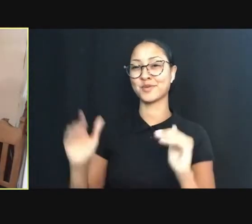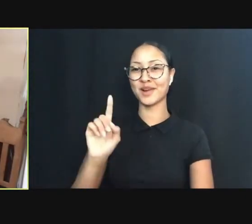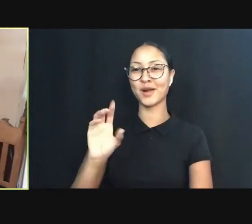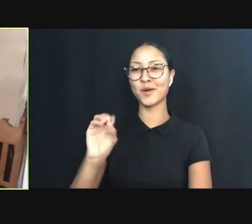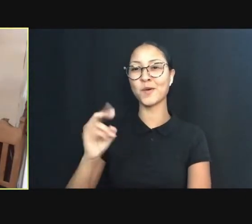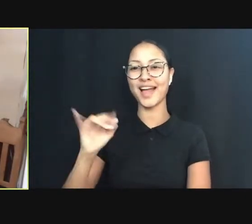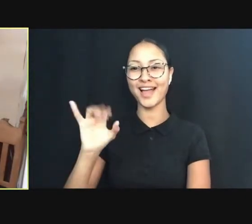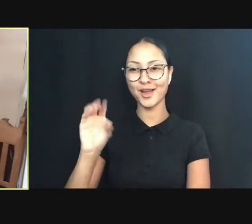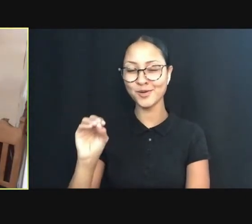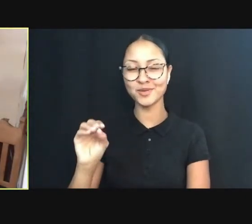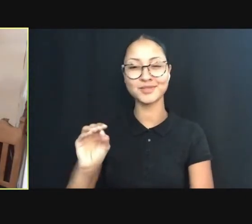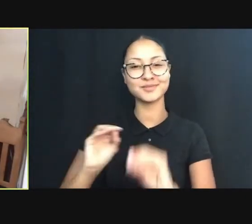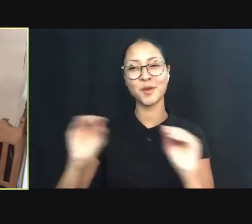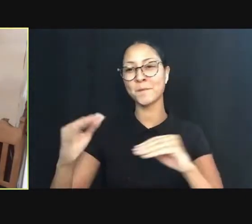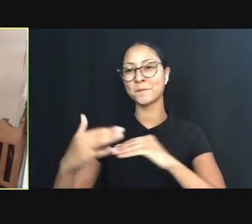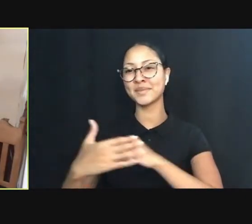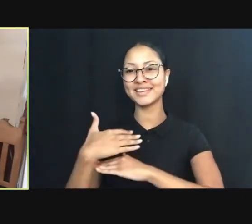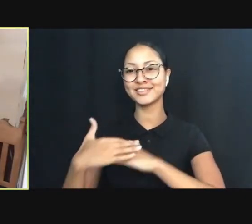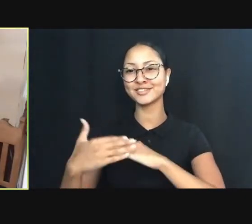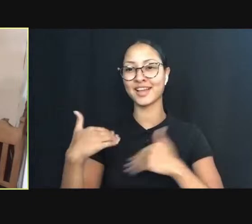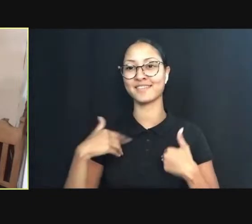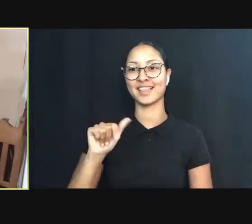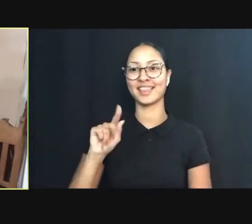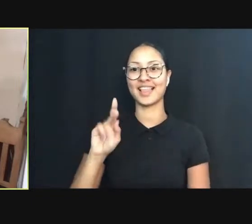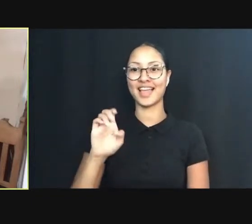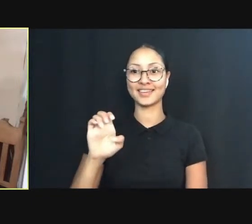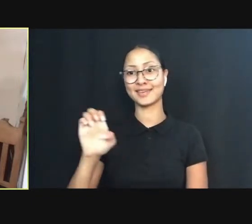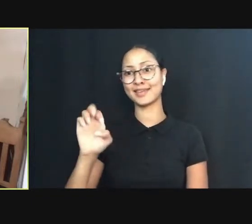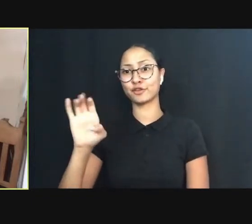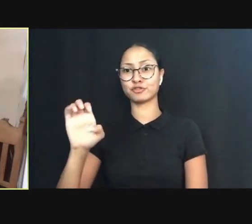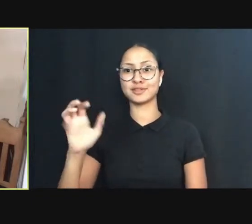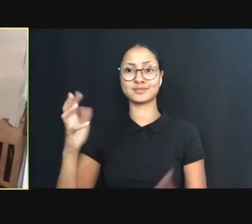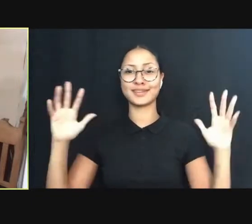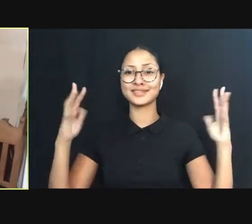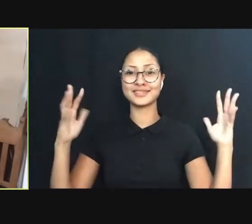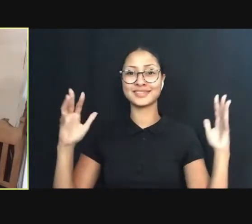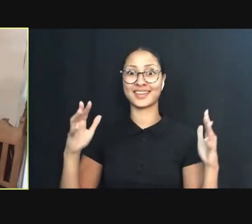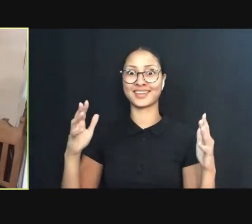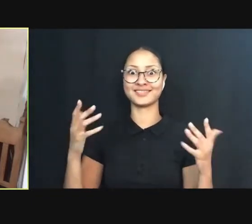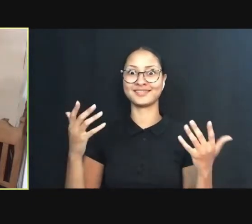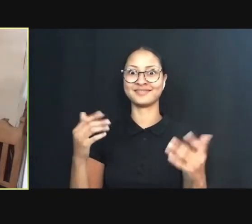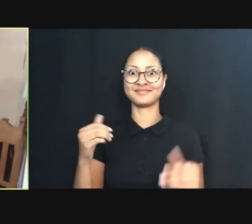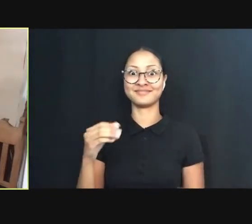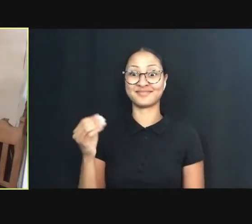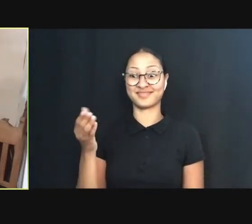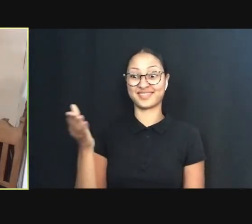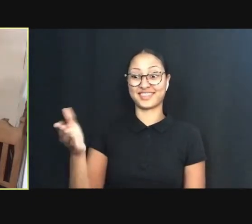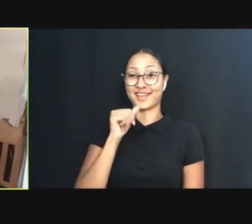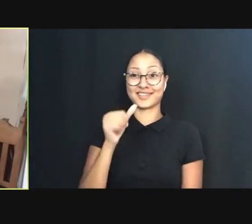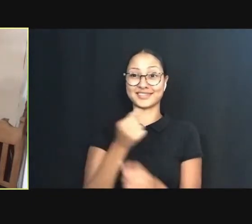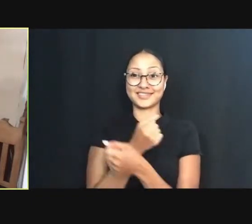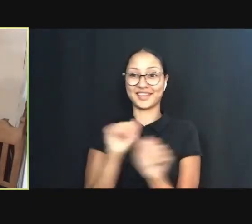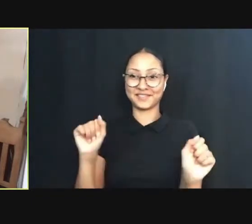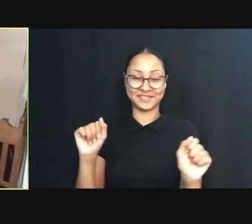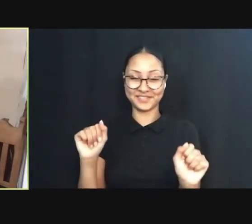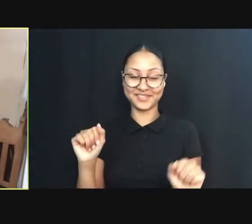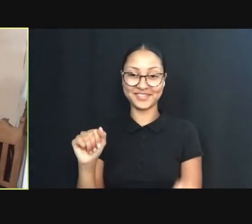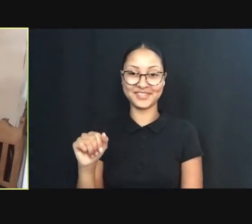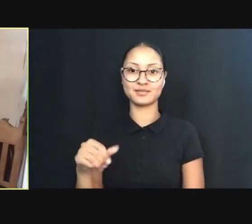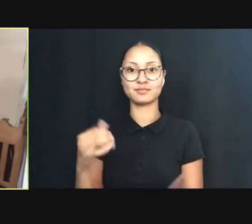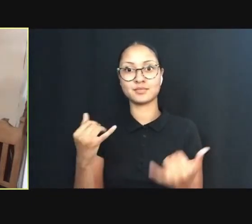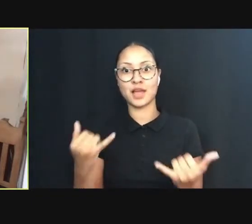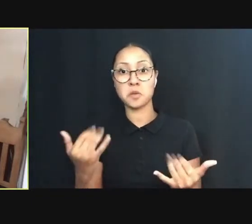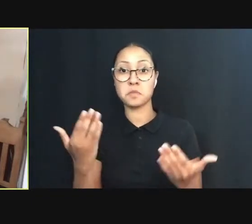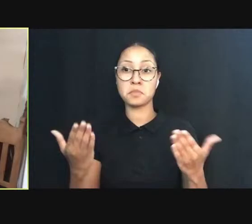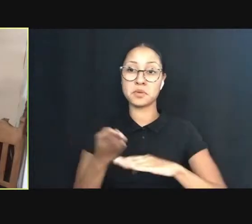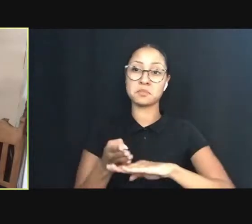Which half the year you can't be in because it's like unsafe. I don't know what it is like now, but if it's worsened, like a